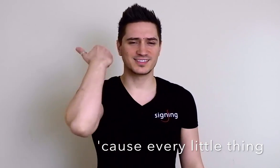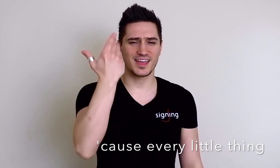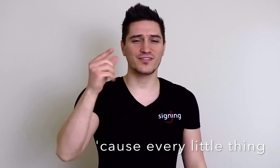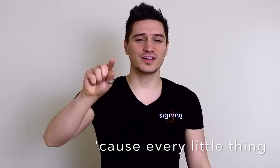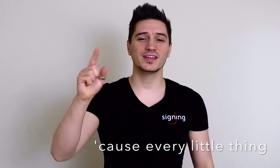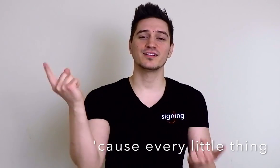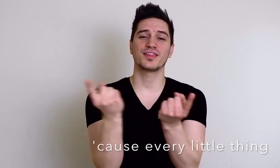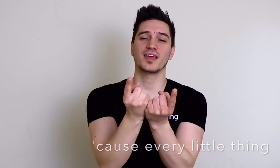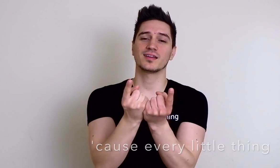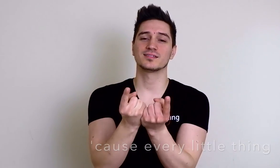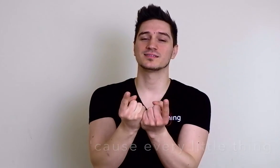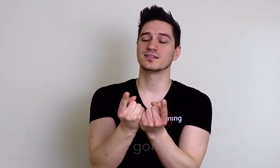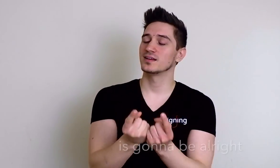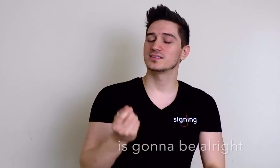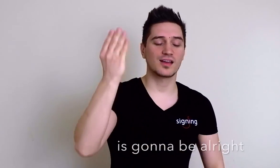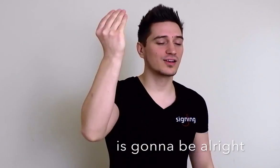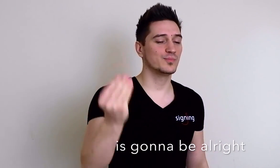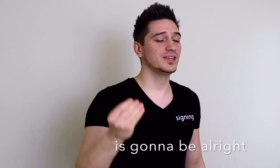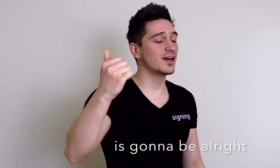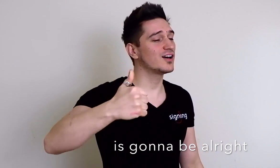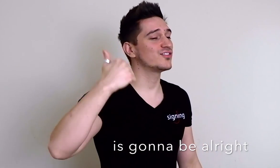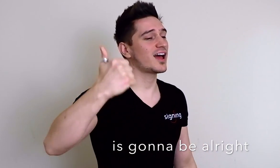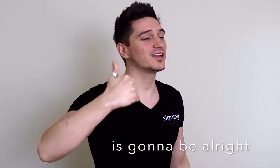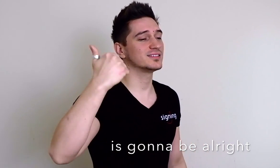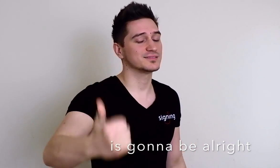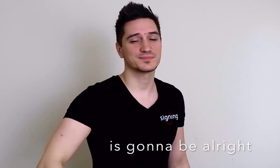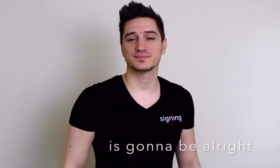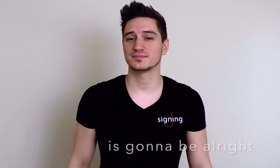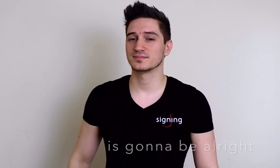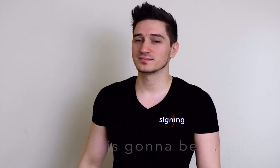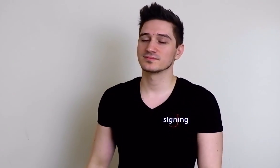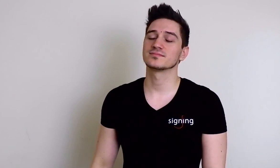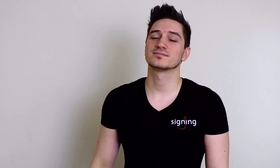Cause every little thing gonna be alright